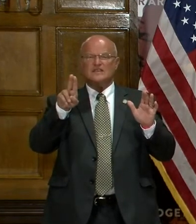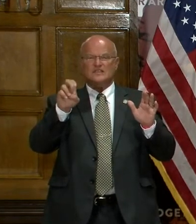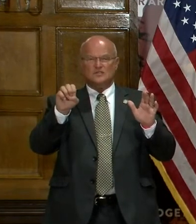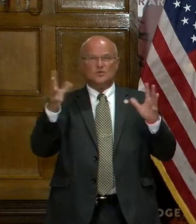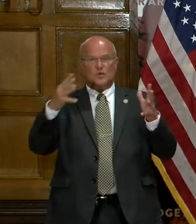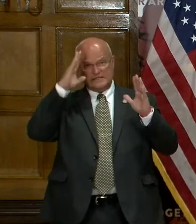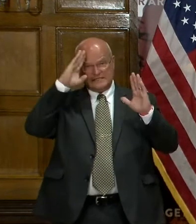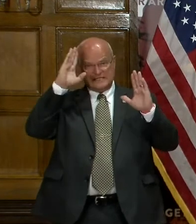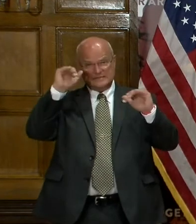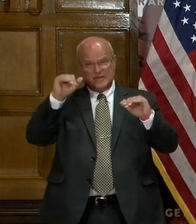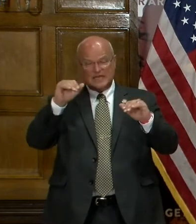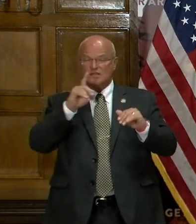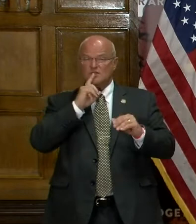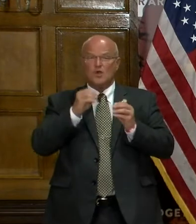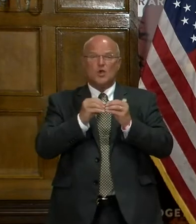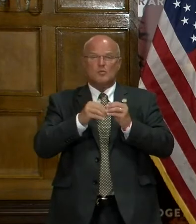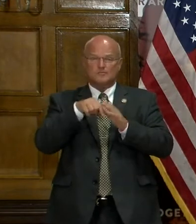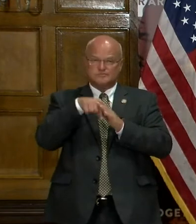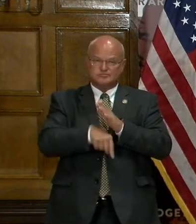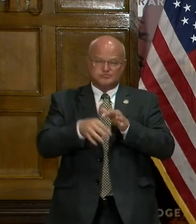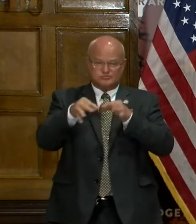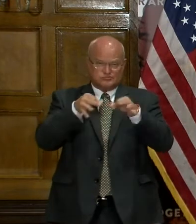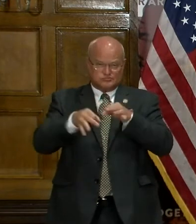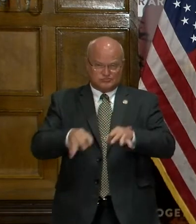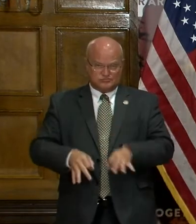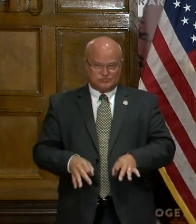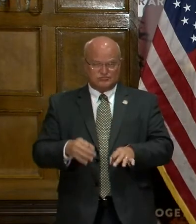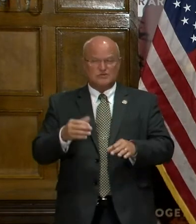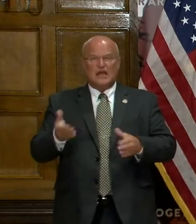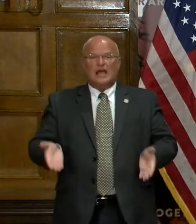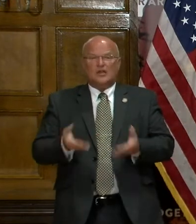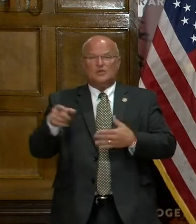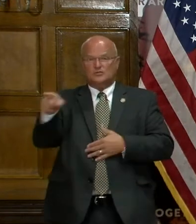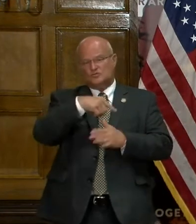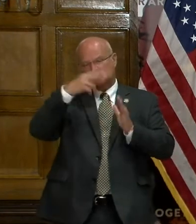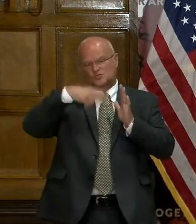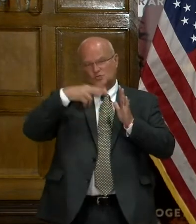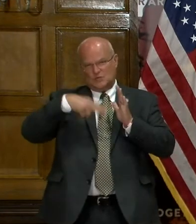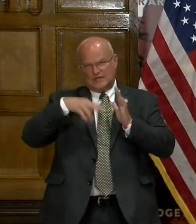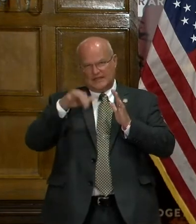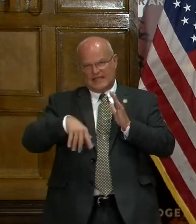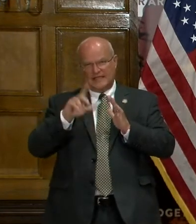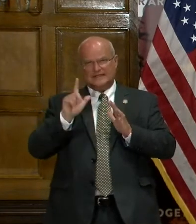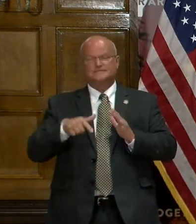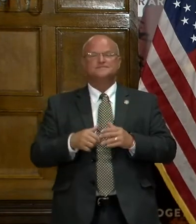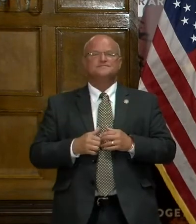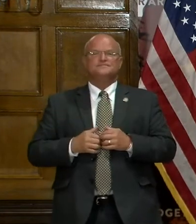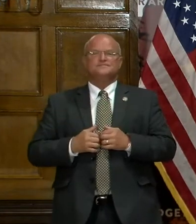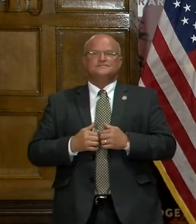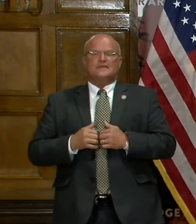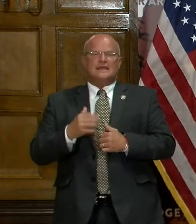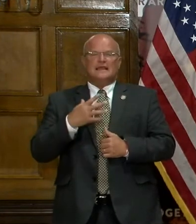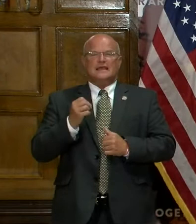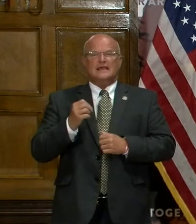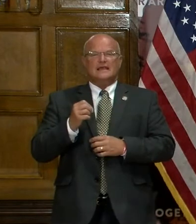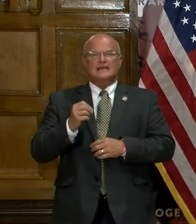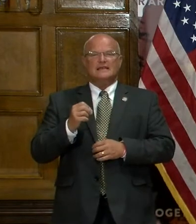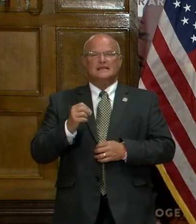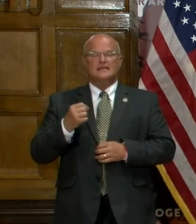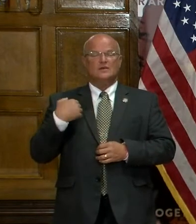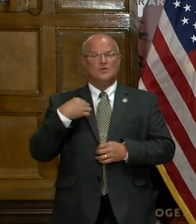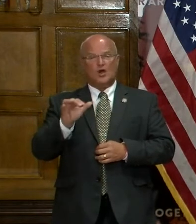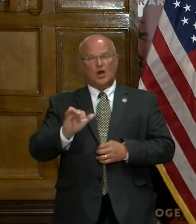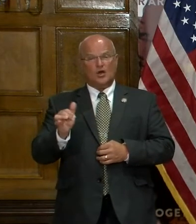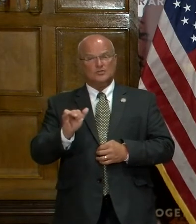is expected. There's certainly more details here. I encourage everyone to look at that. And then